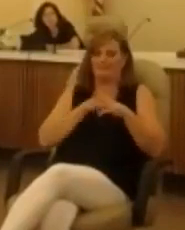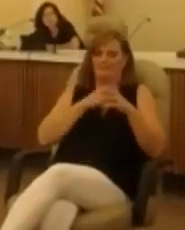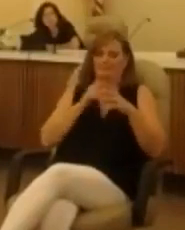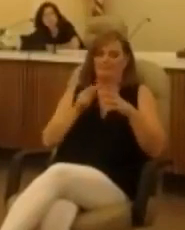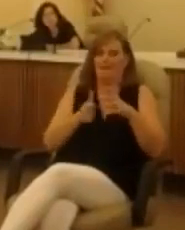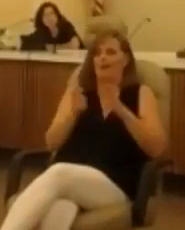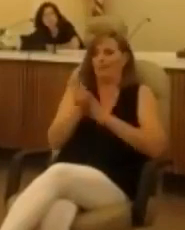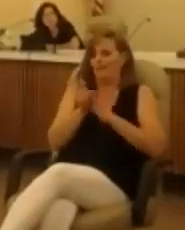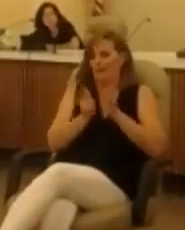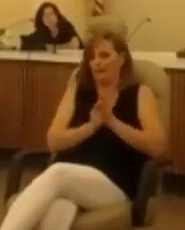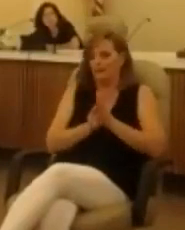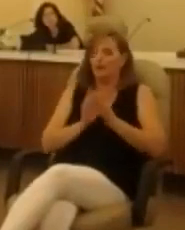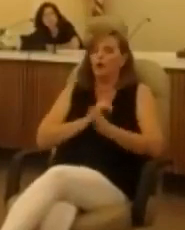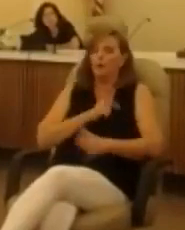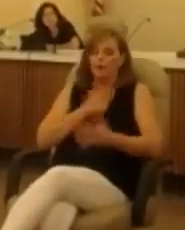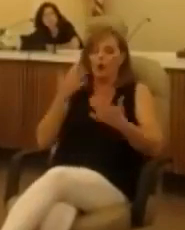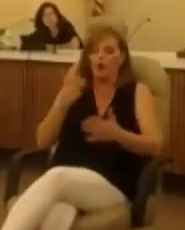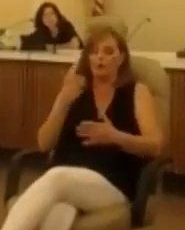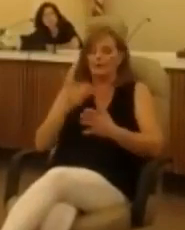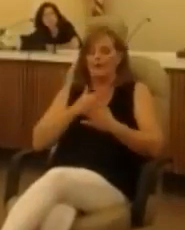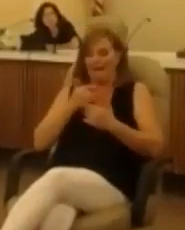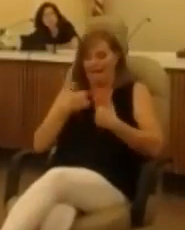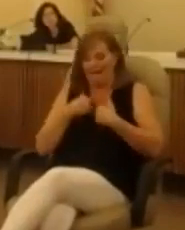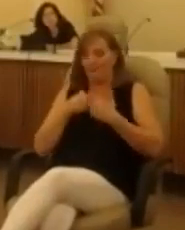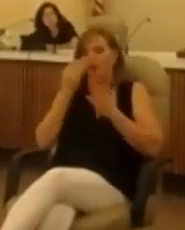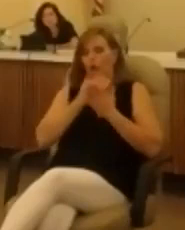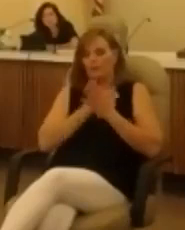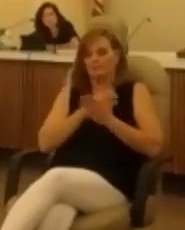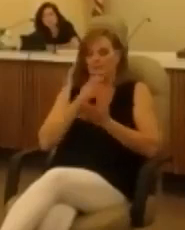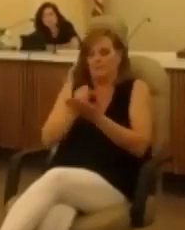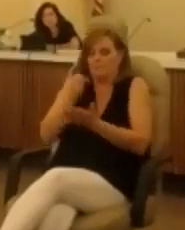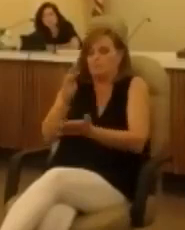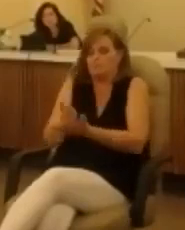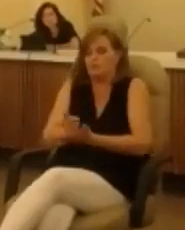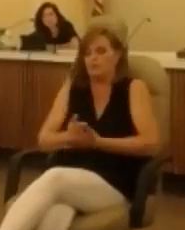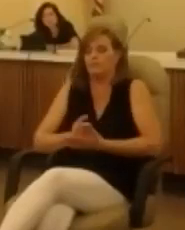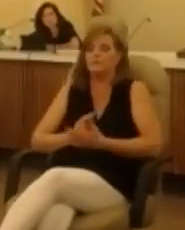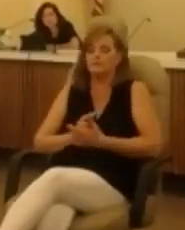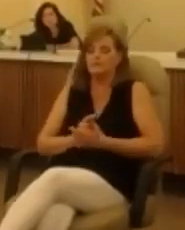we already know who a list of approved